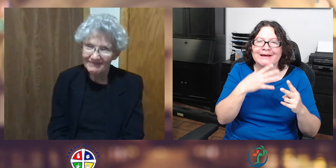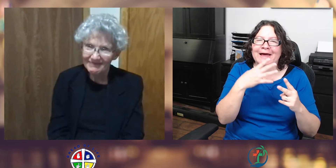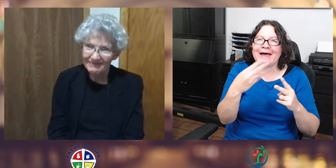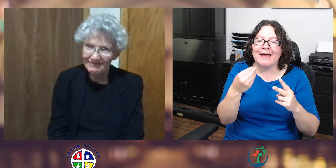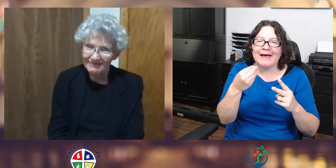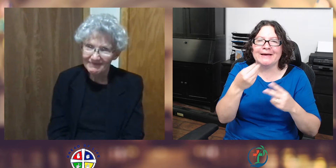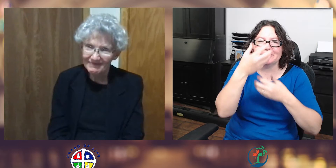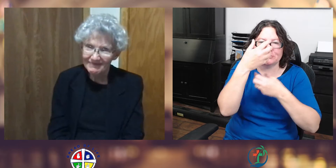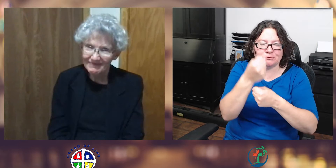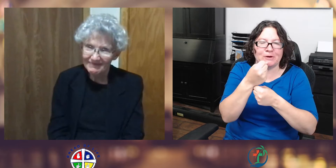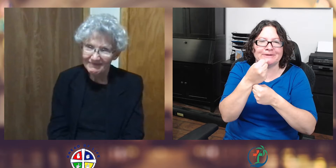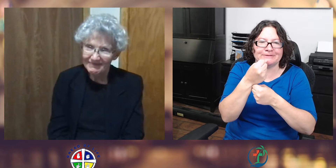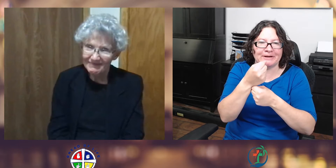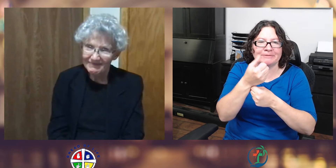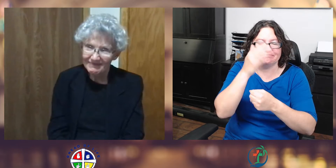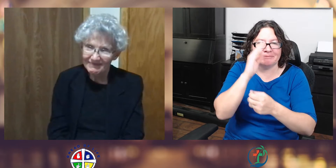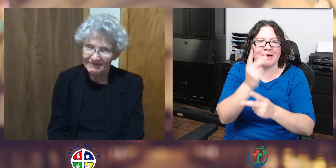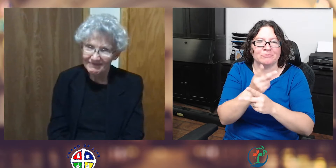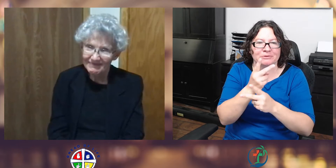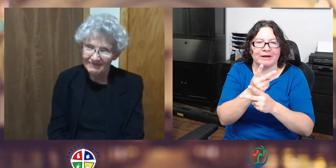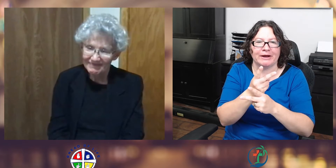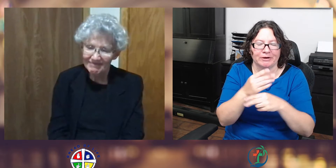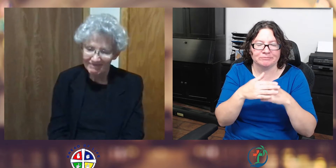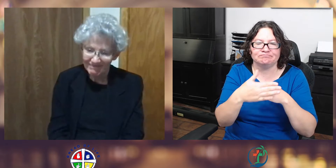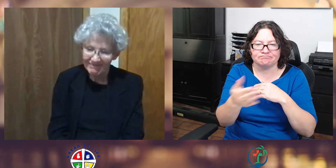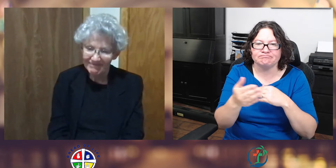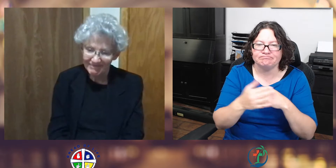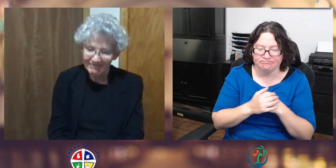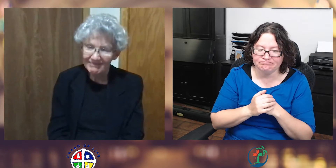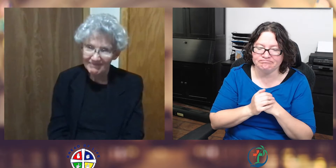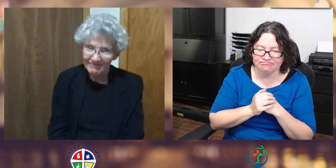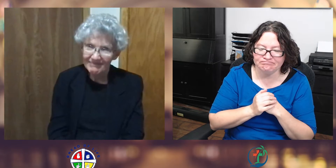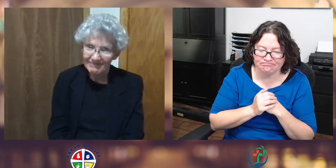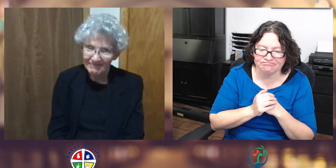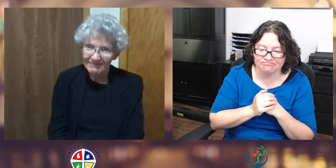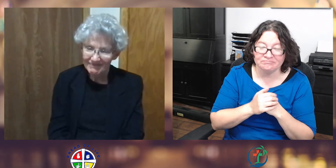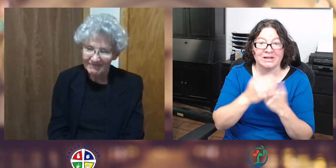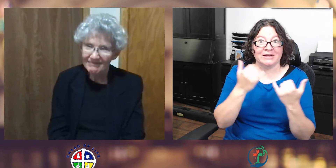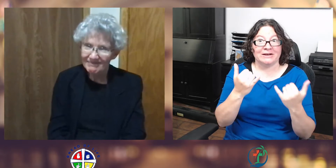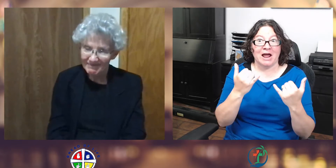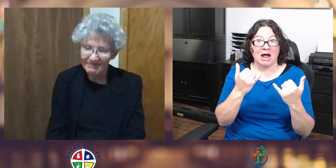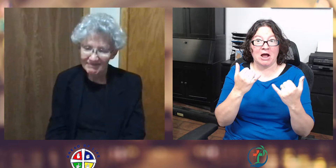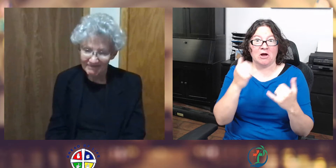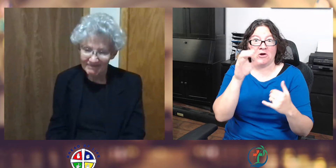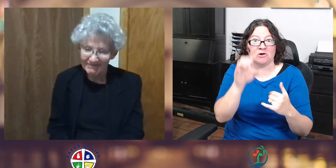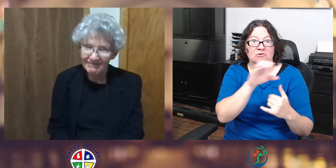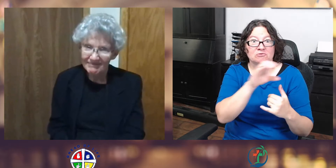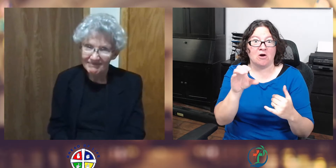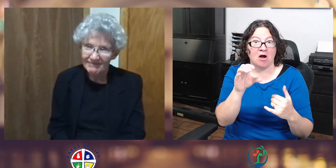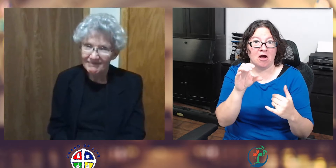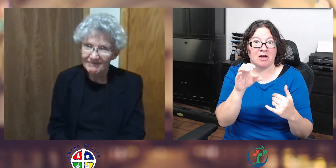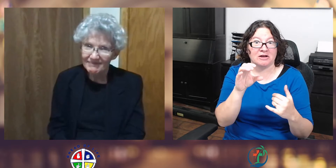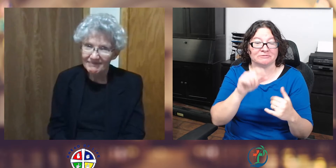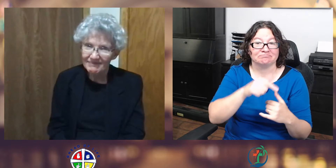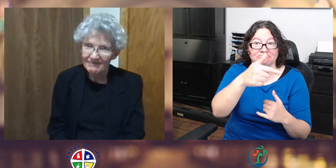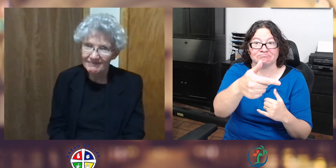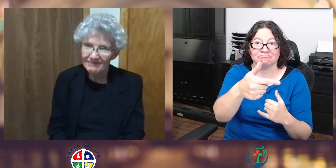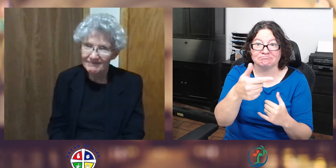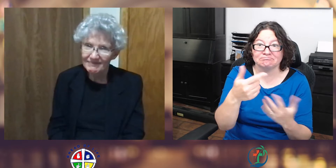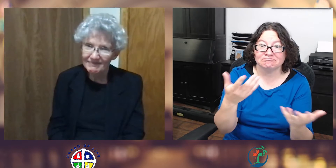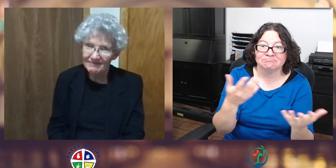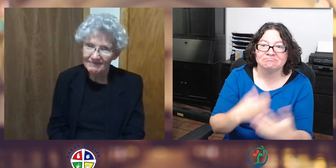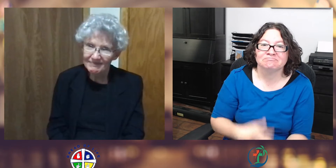Wait, John told you? No, I remember your face. You were standing with Andrew the day I was baptized by